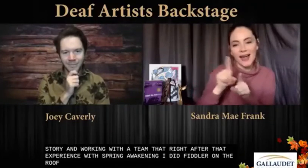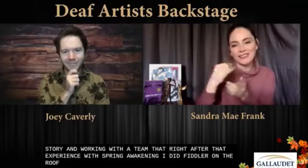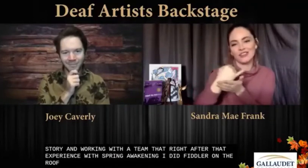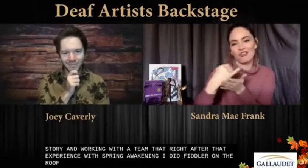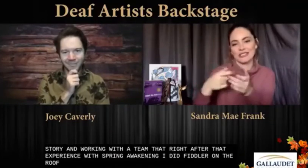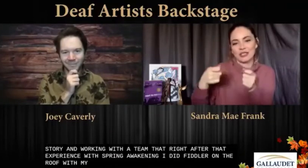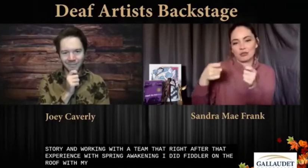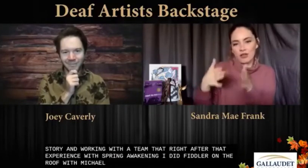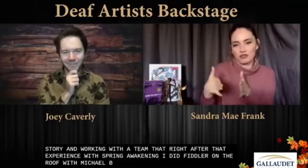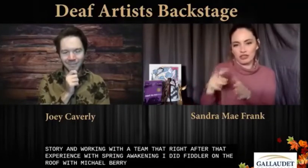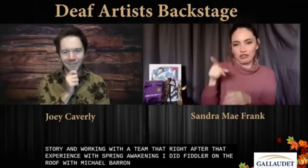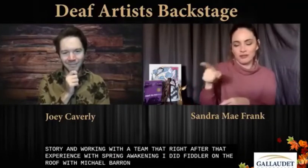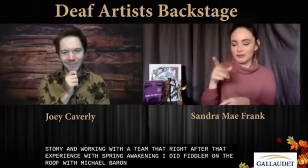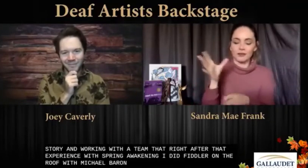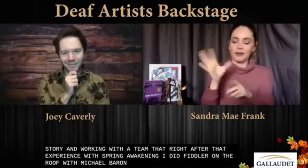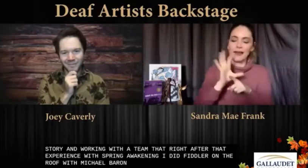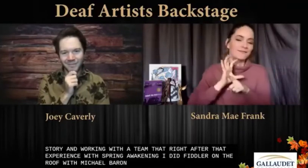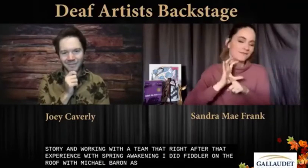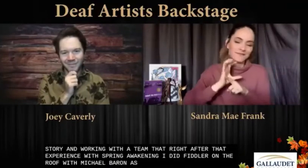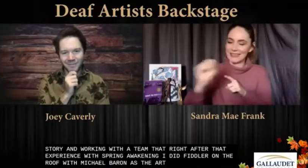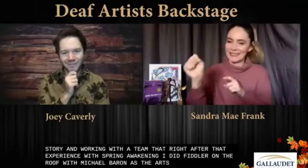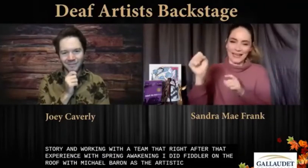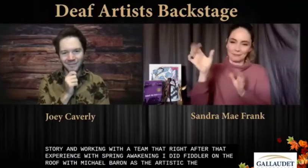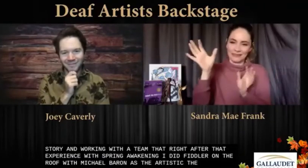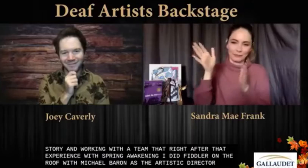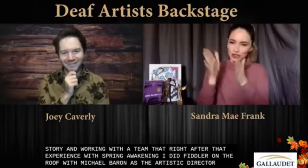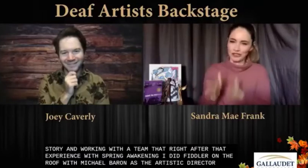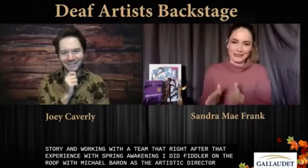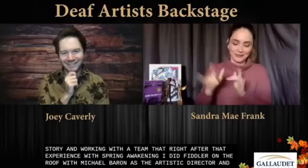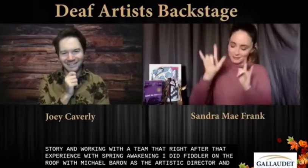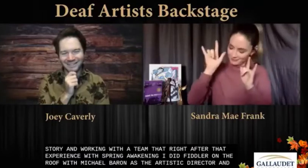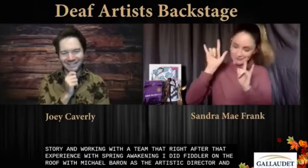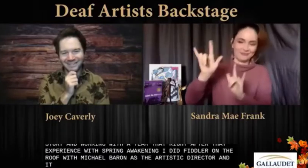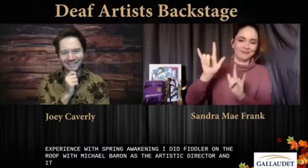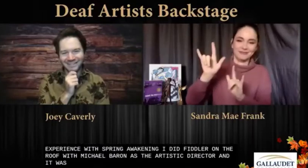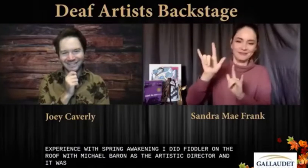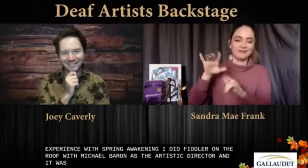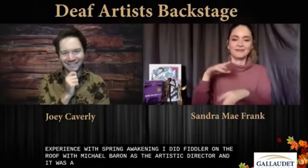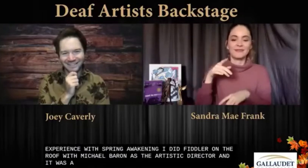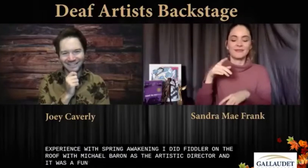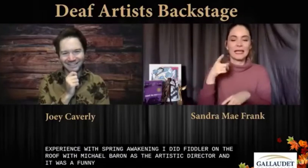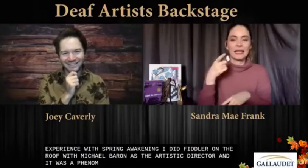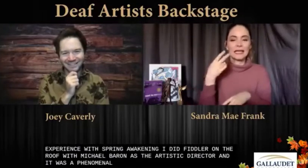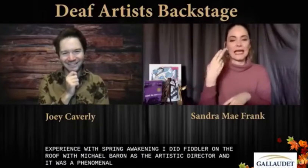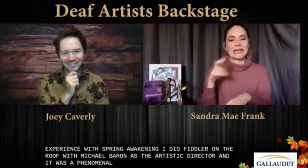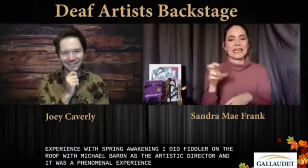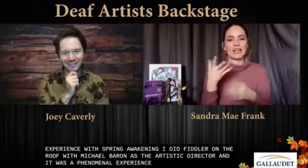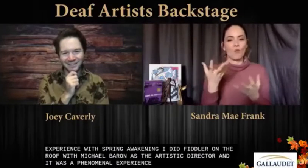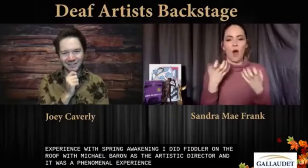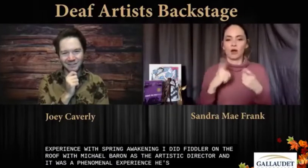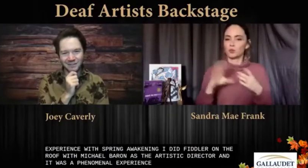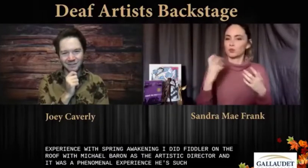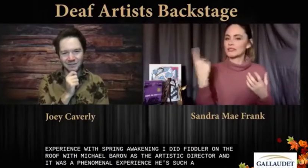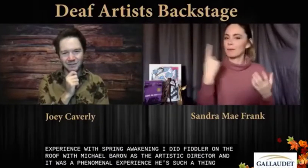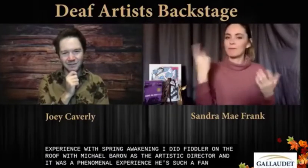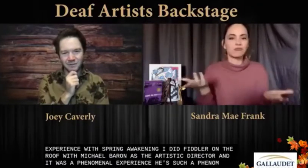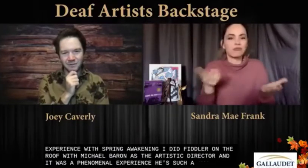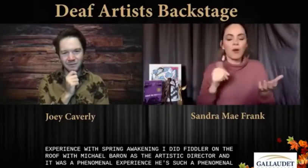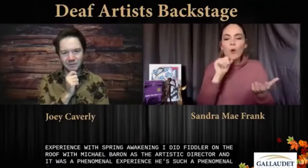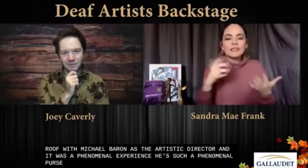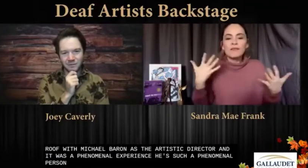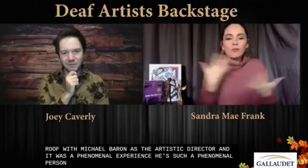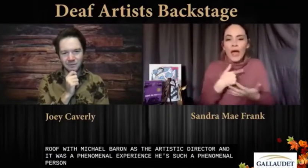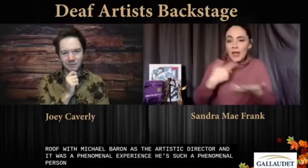with Michael Barron as the artistic director and it was a phenomenal experience he's such a phenomenal